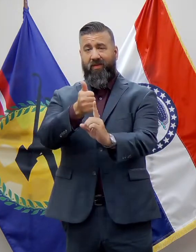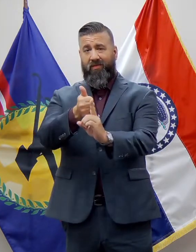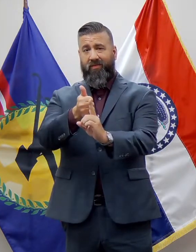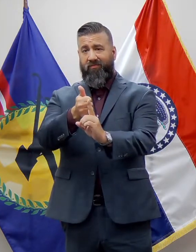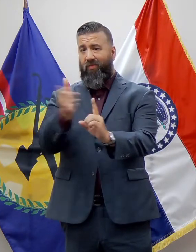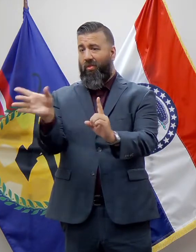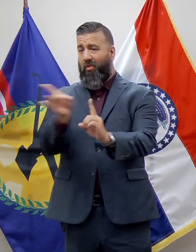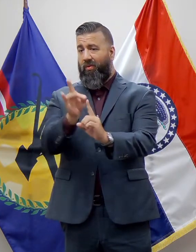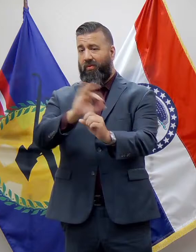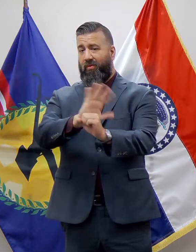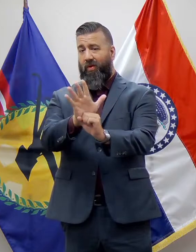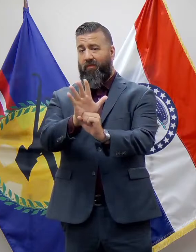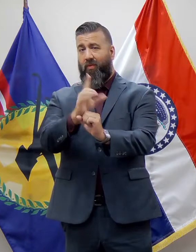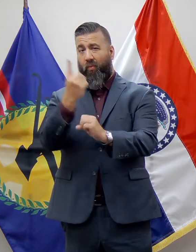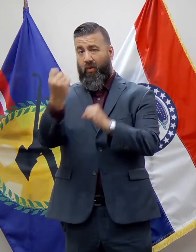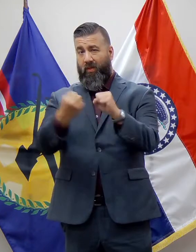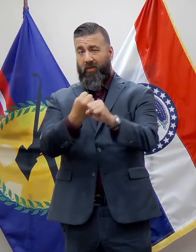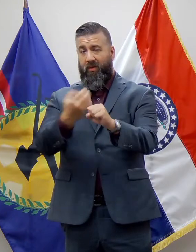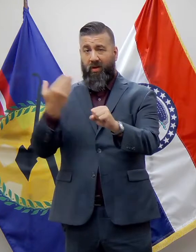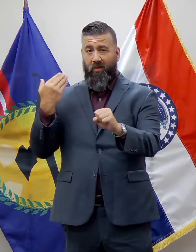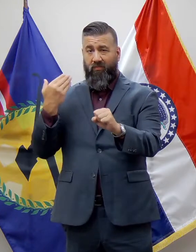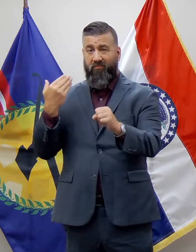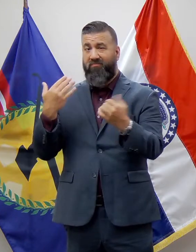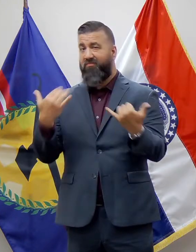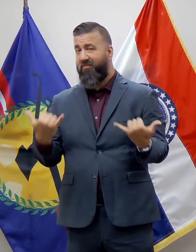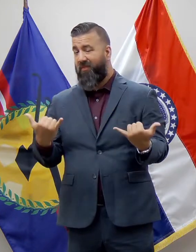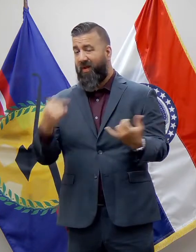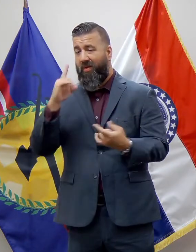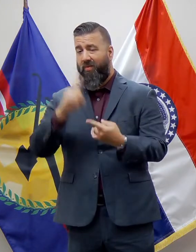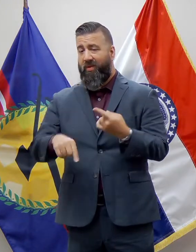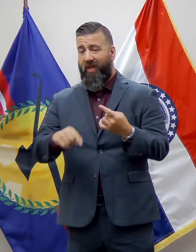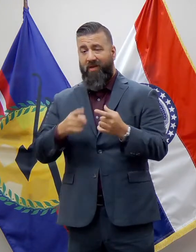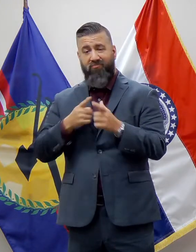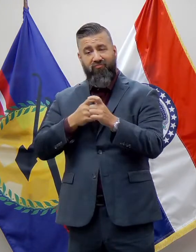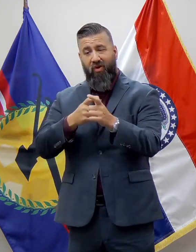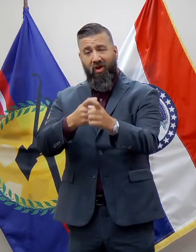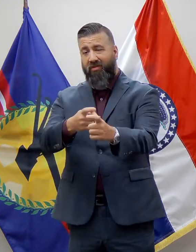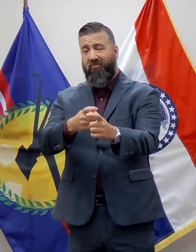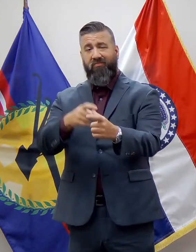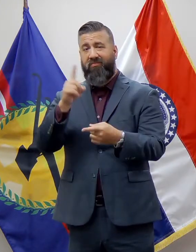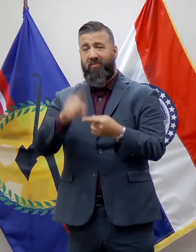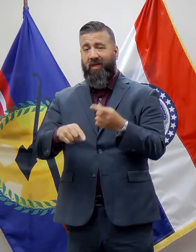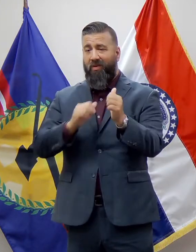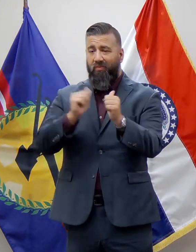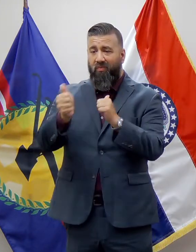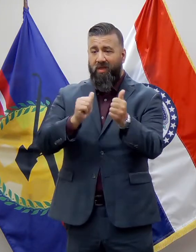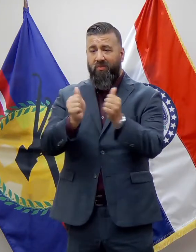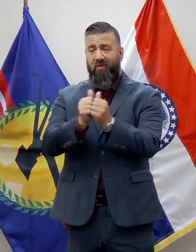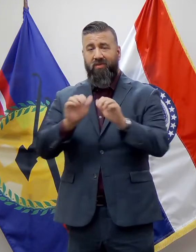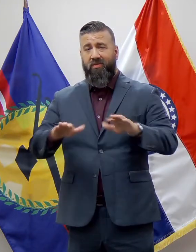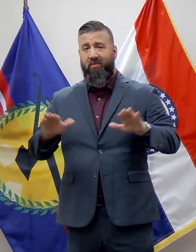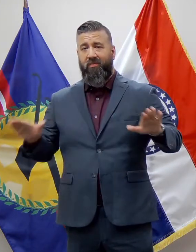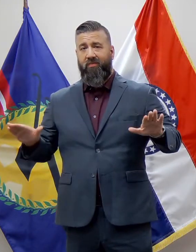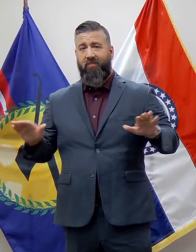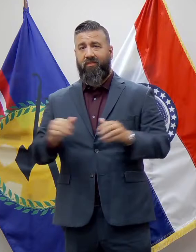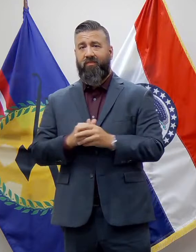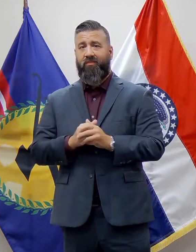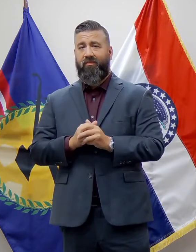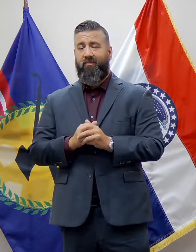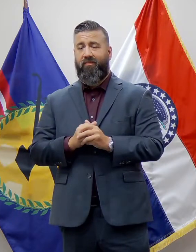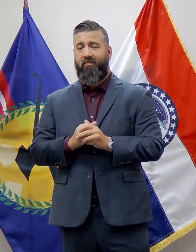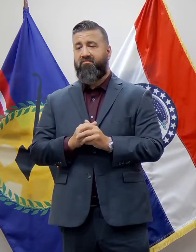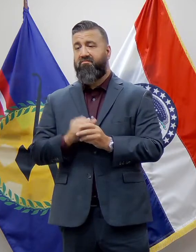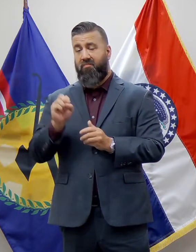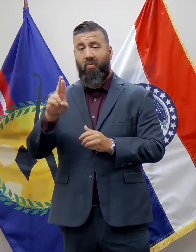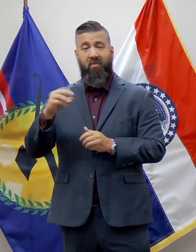ago, can't even run 50 yards or race his son down the street. Or the vibrant young woman in her